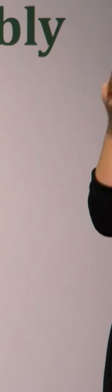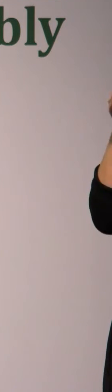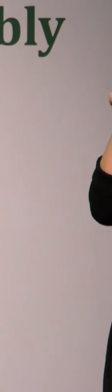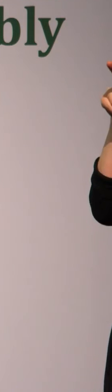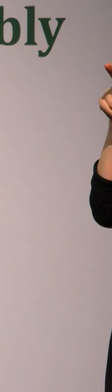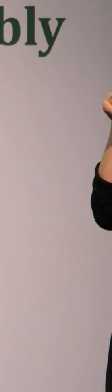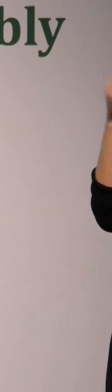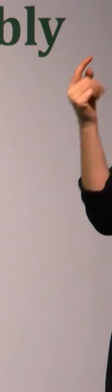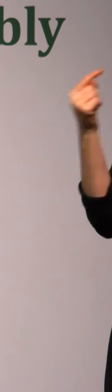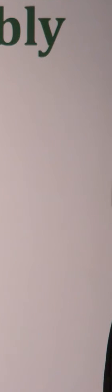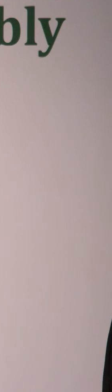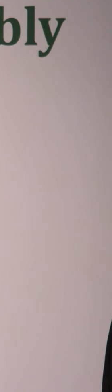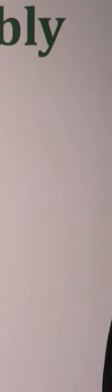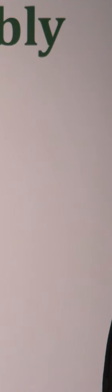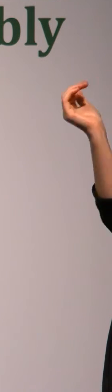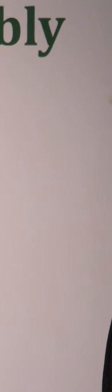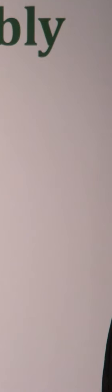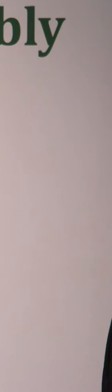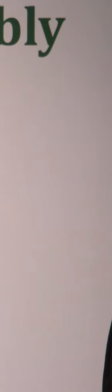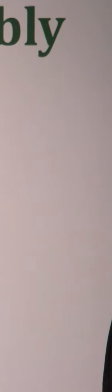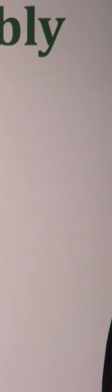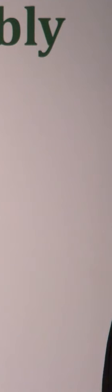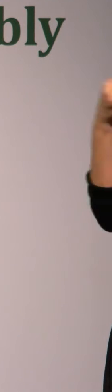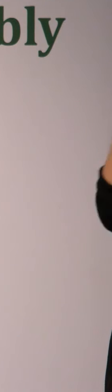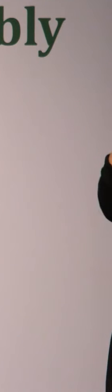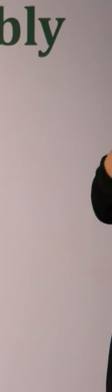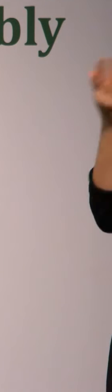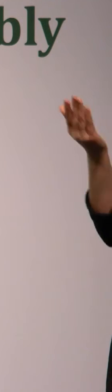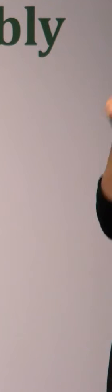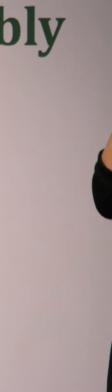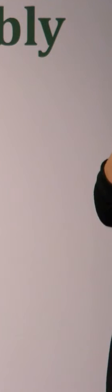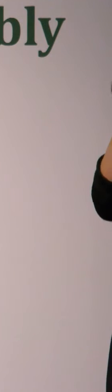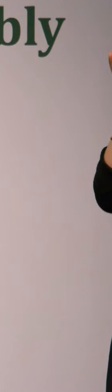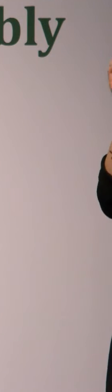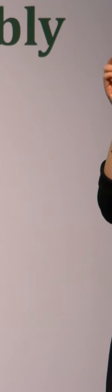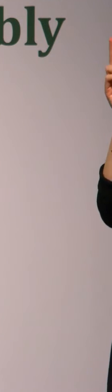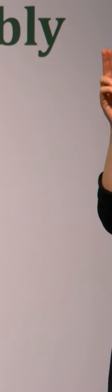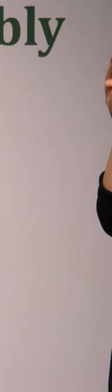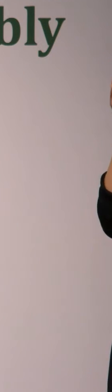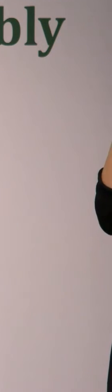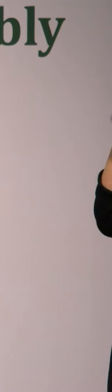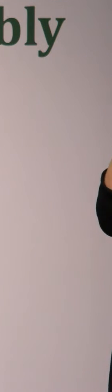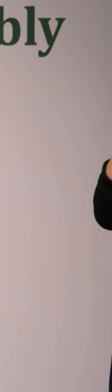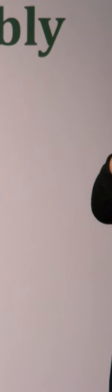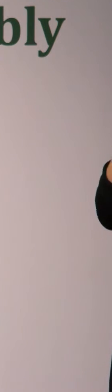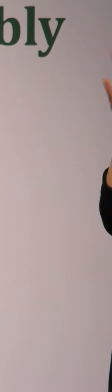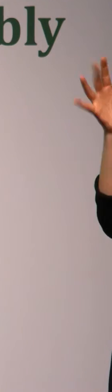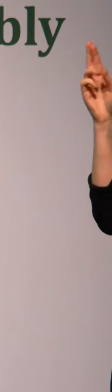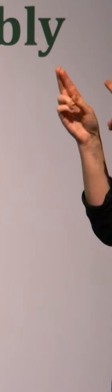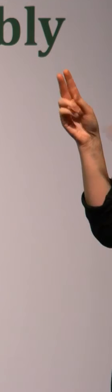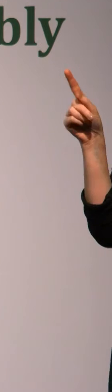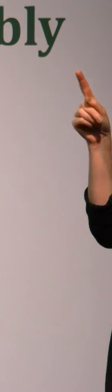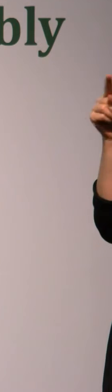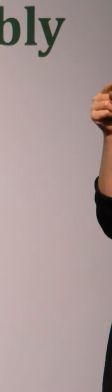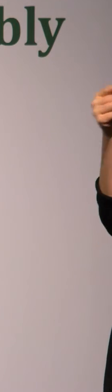or not in line with the rights that are protected and promoted in the European Convention on Human Rights, what they can do is issue